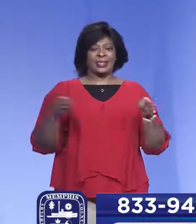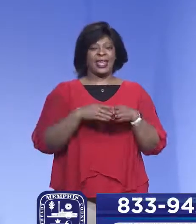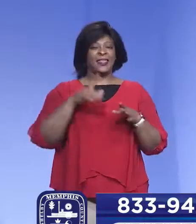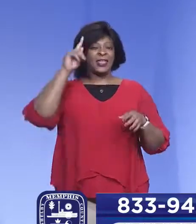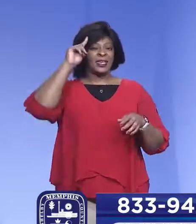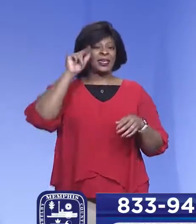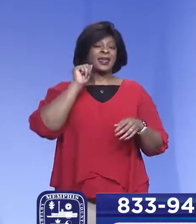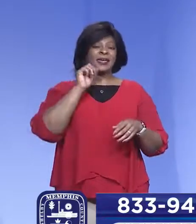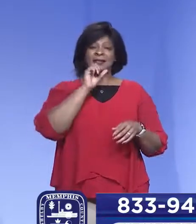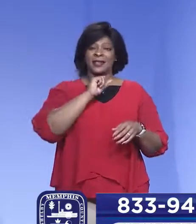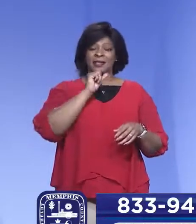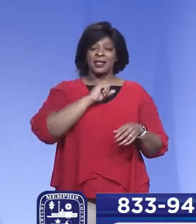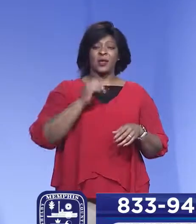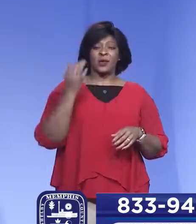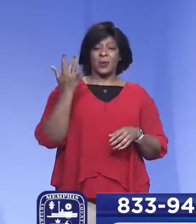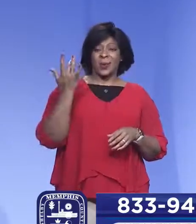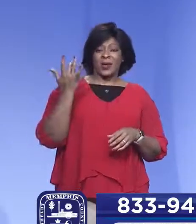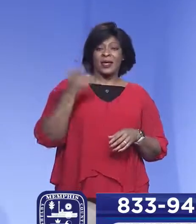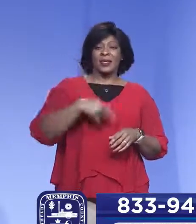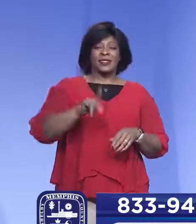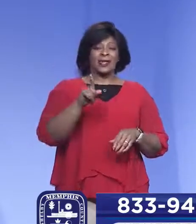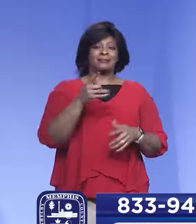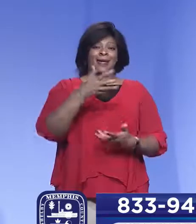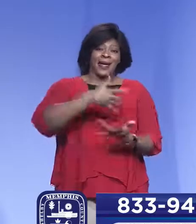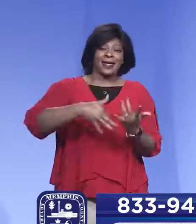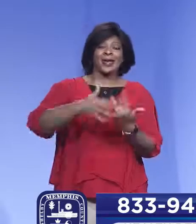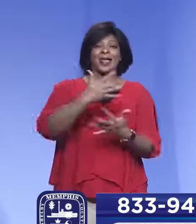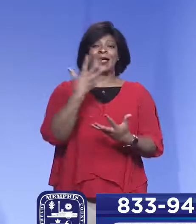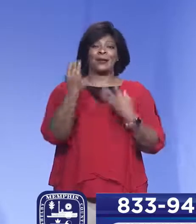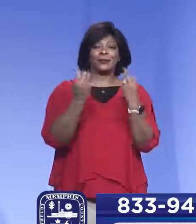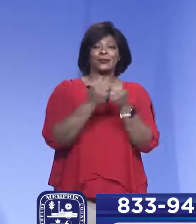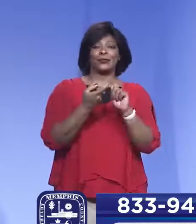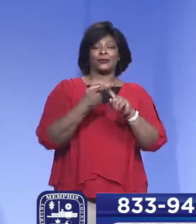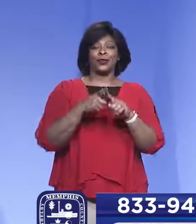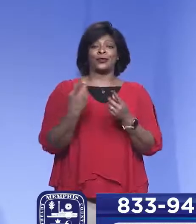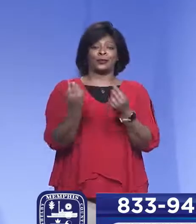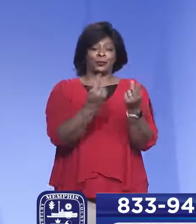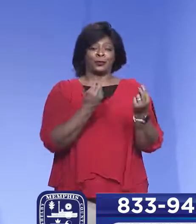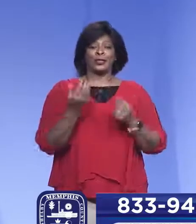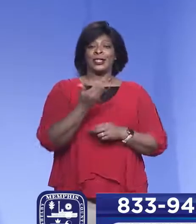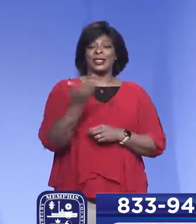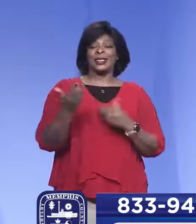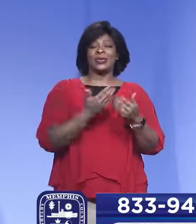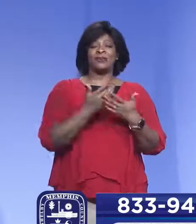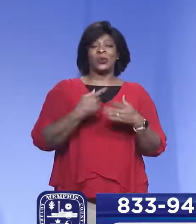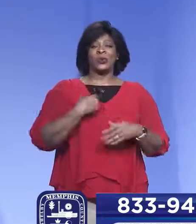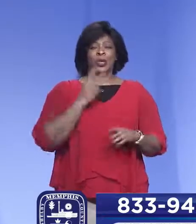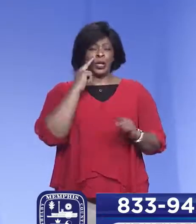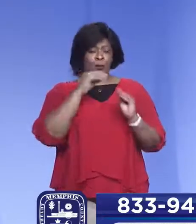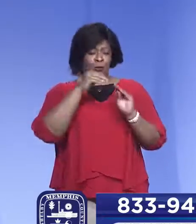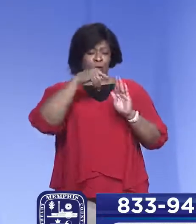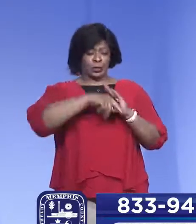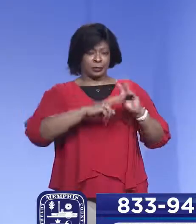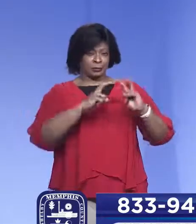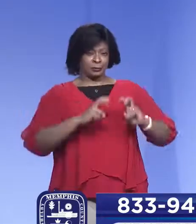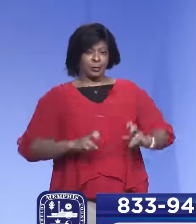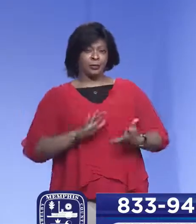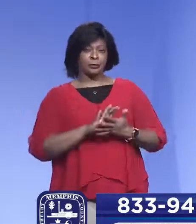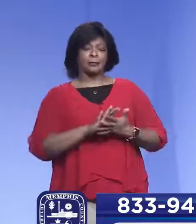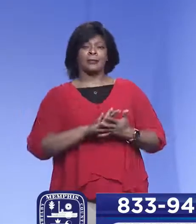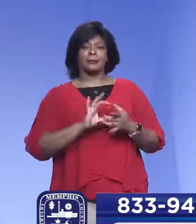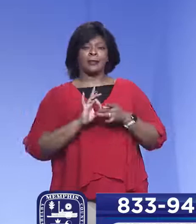teenagers, because again, they're hanging out, they're doing things. Even when we look a little deeper at the school-age